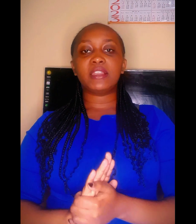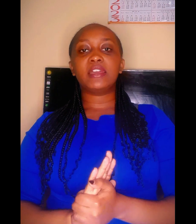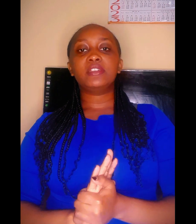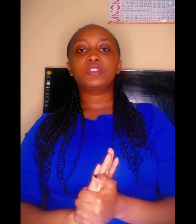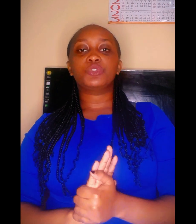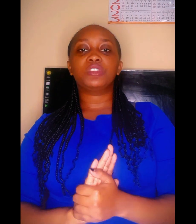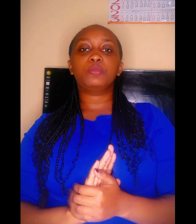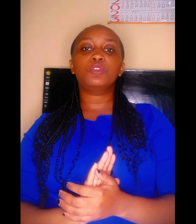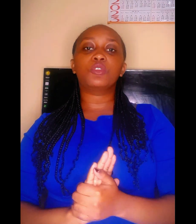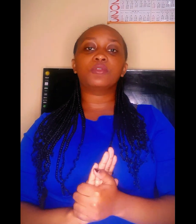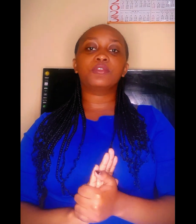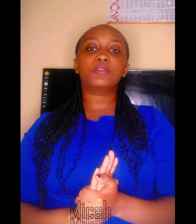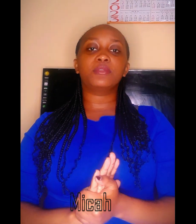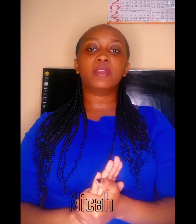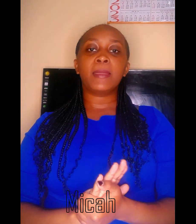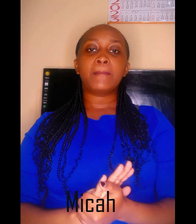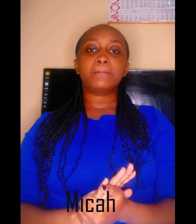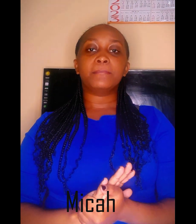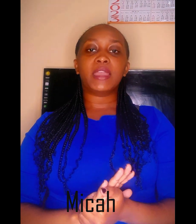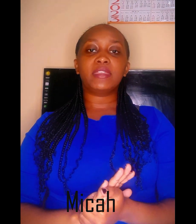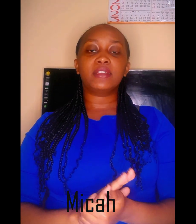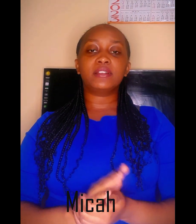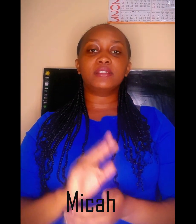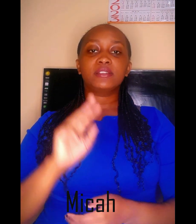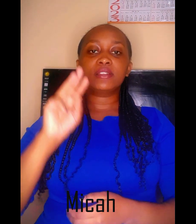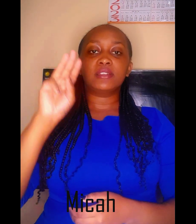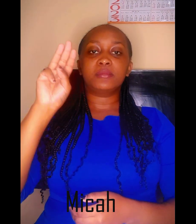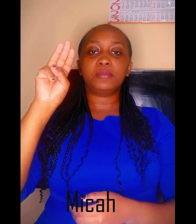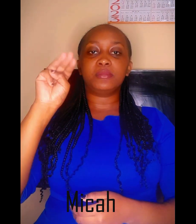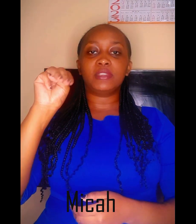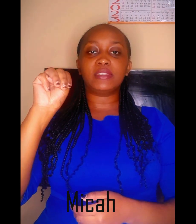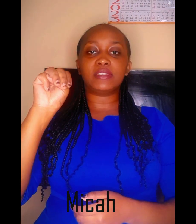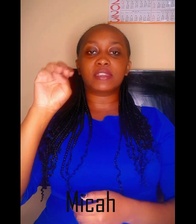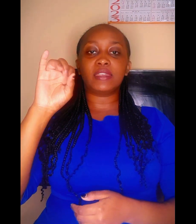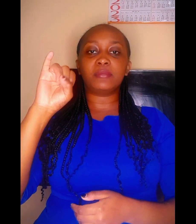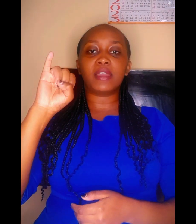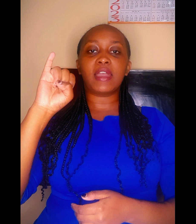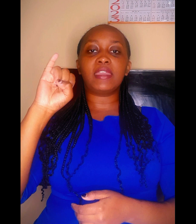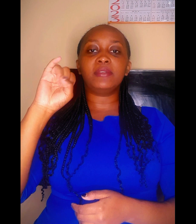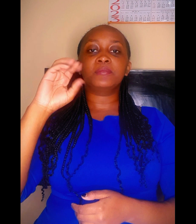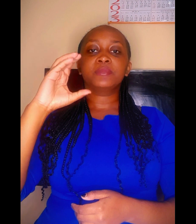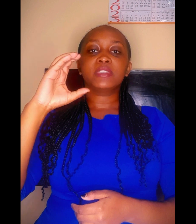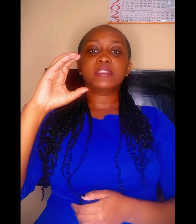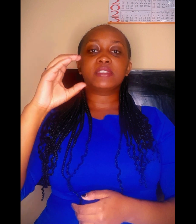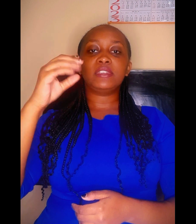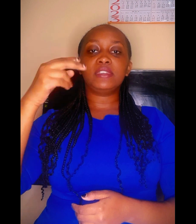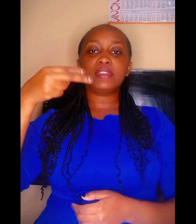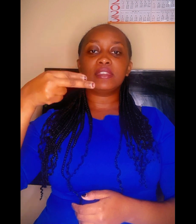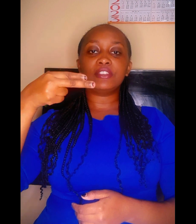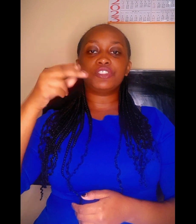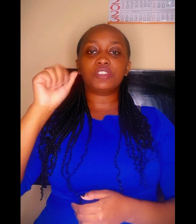Similar to the book of Micah, that is Michah.